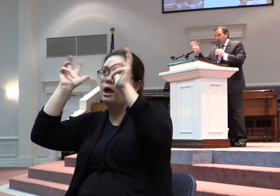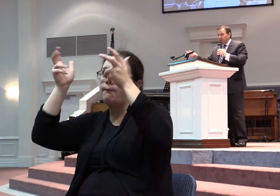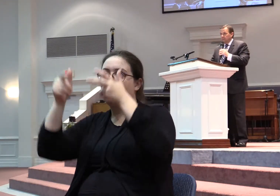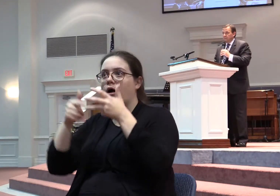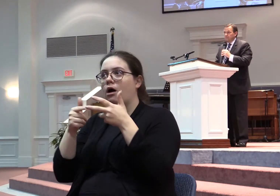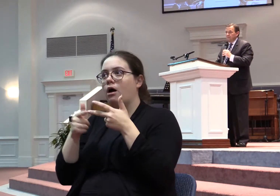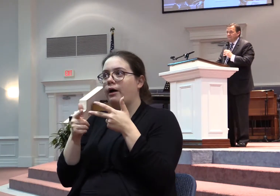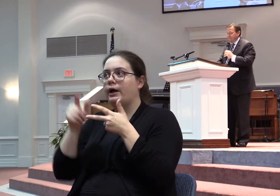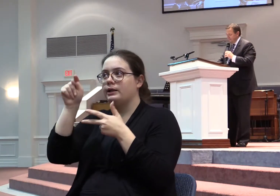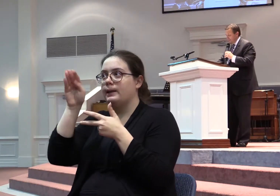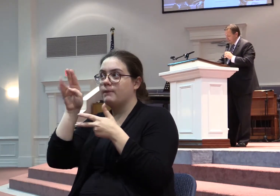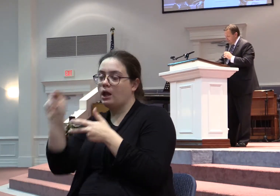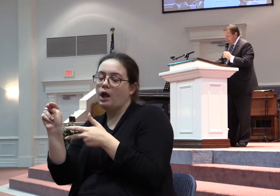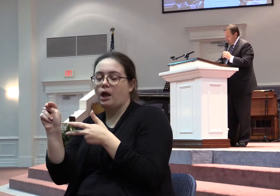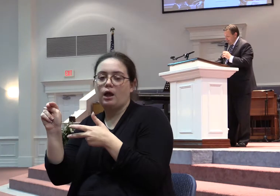TBN,